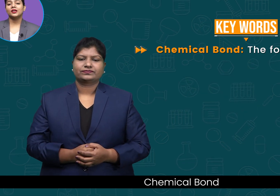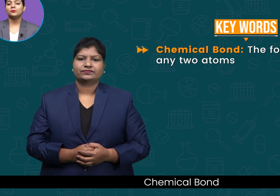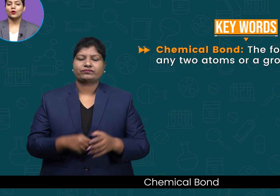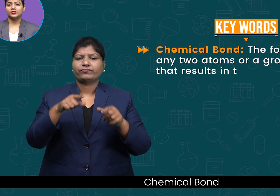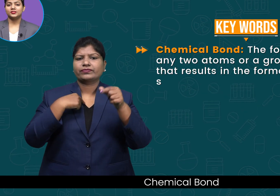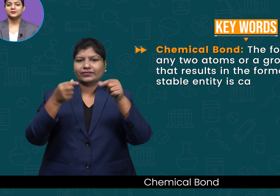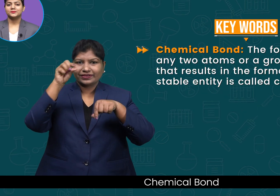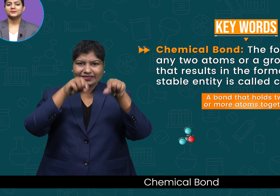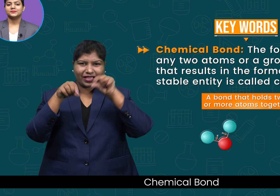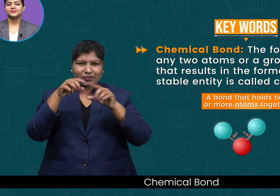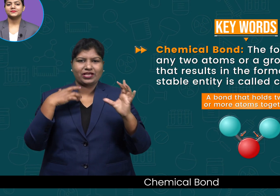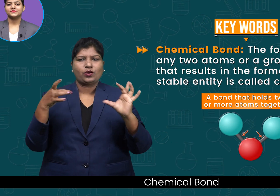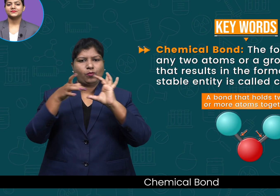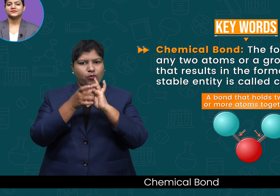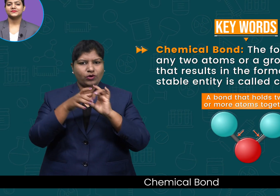chemical bond,